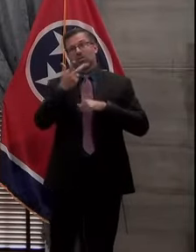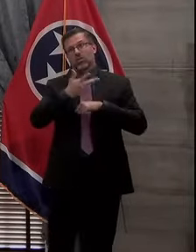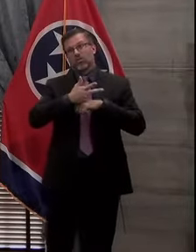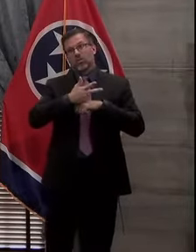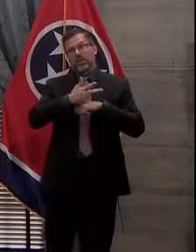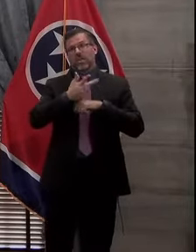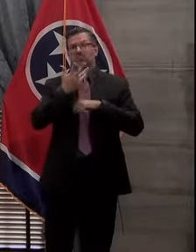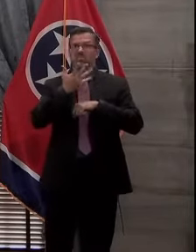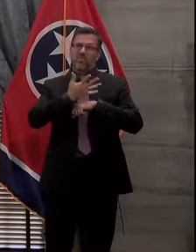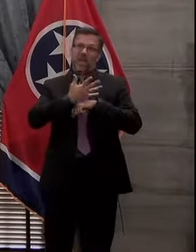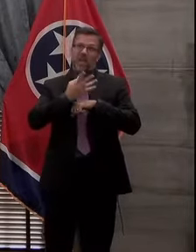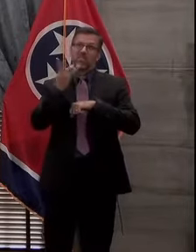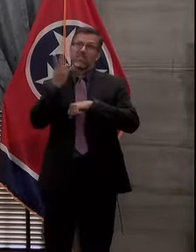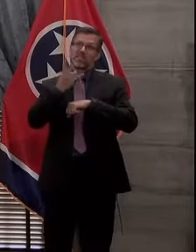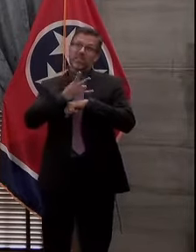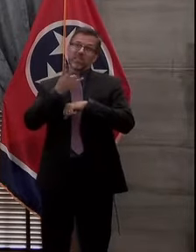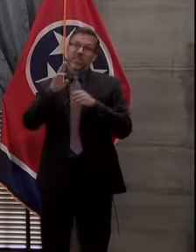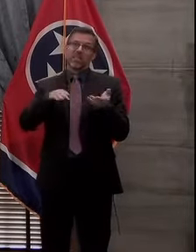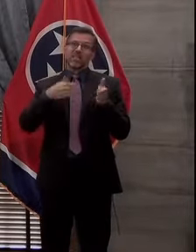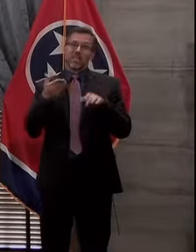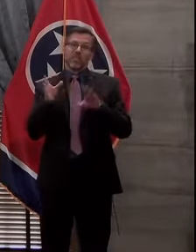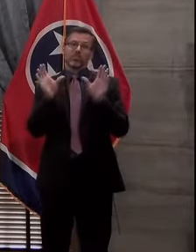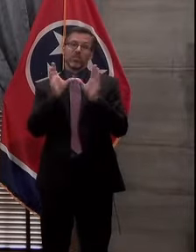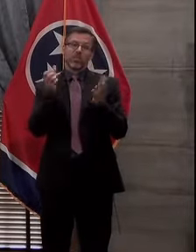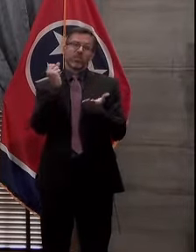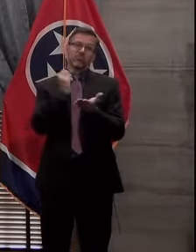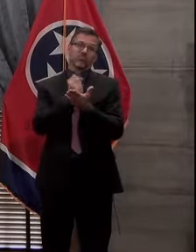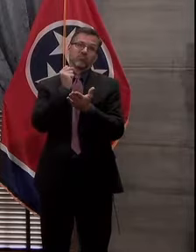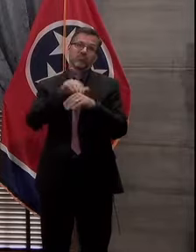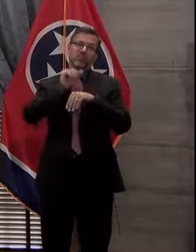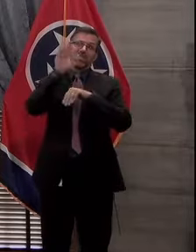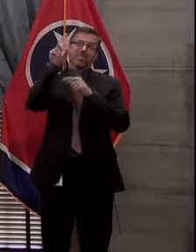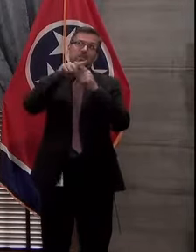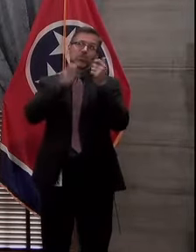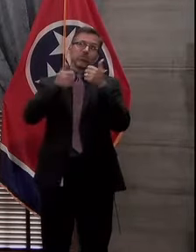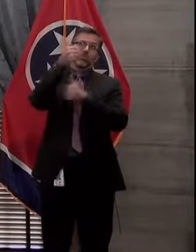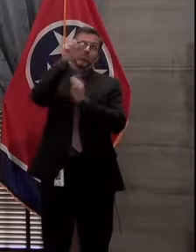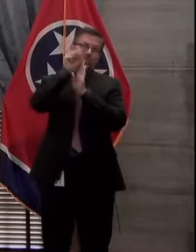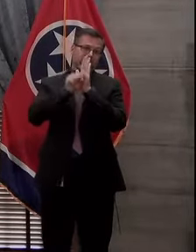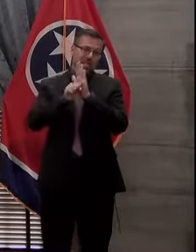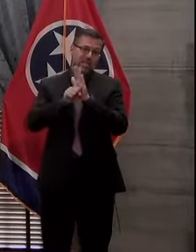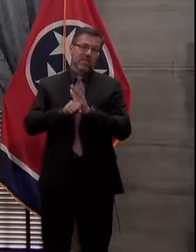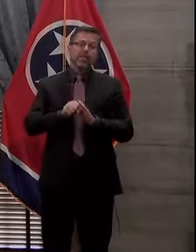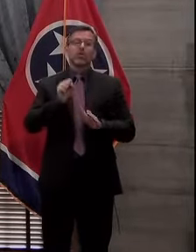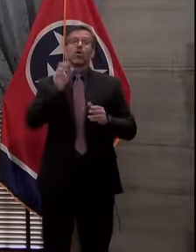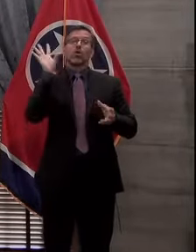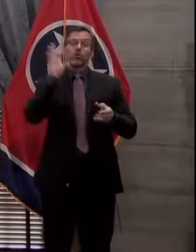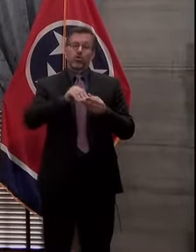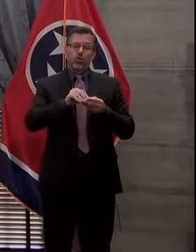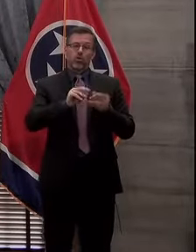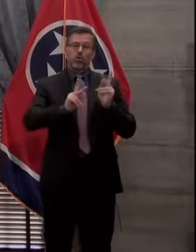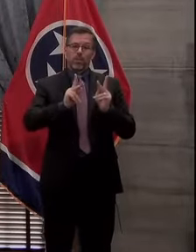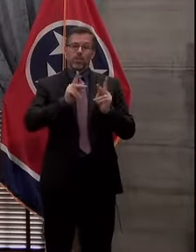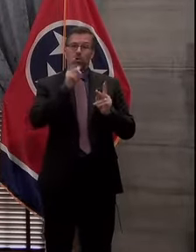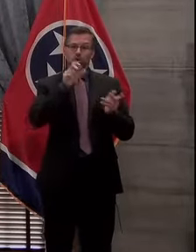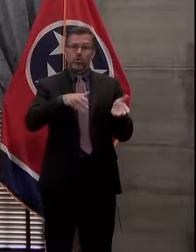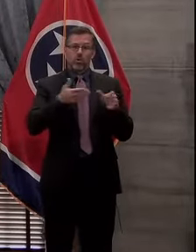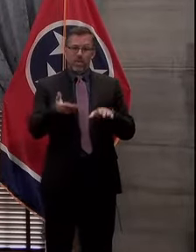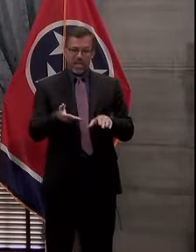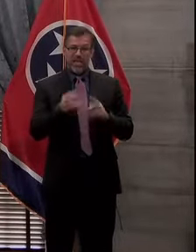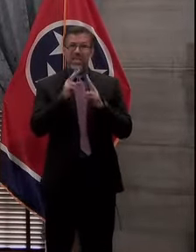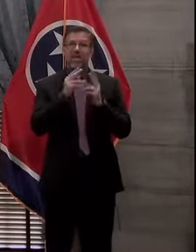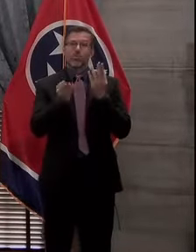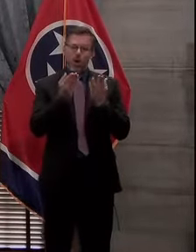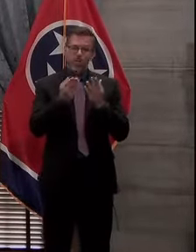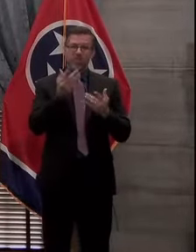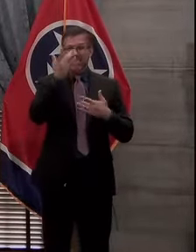3, 5, sometimes 7 days to get the death certificate finalized and get it reported to the state. So the people that were reported today were likely sick